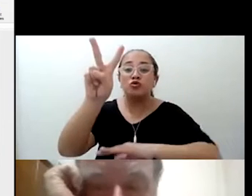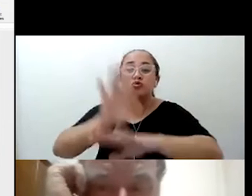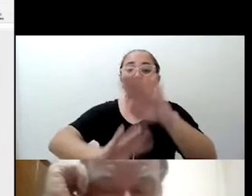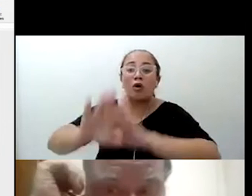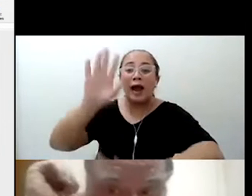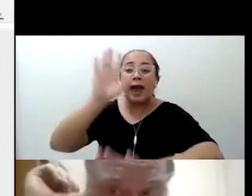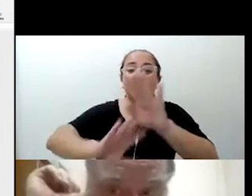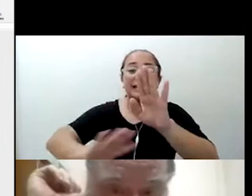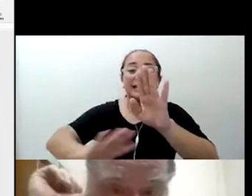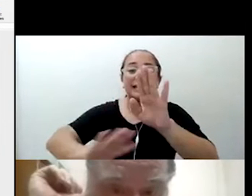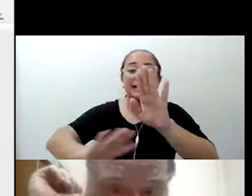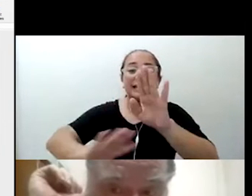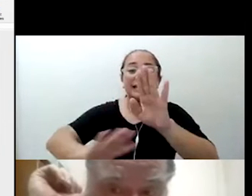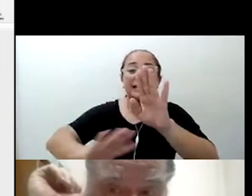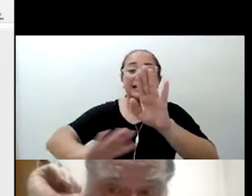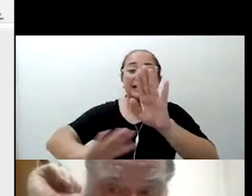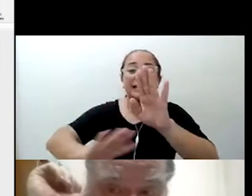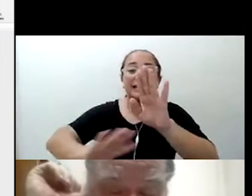handshake.